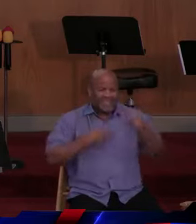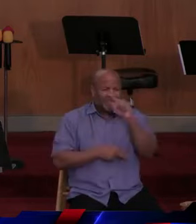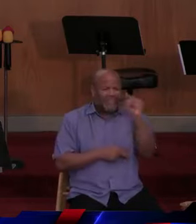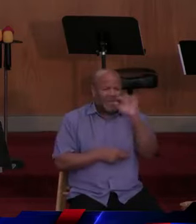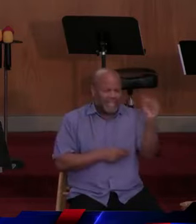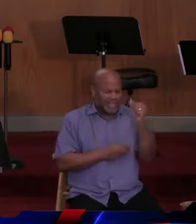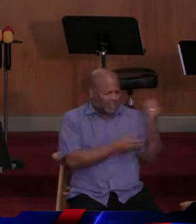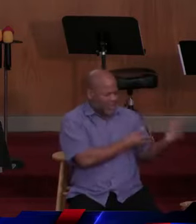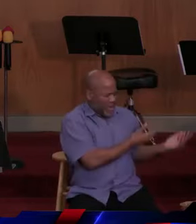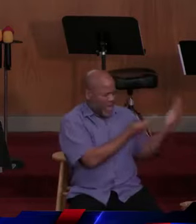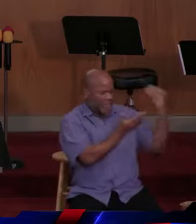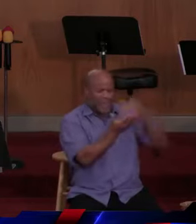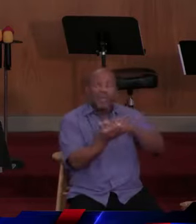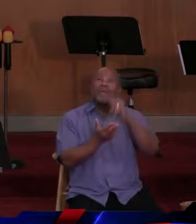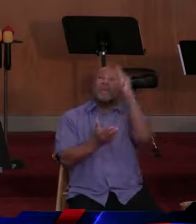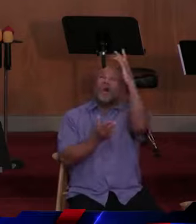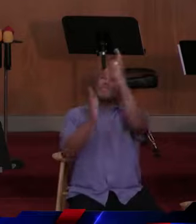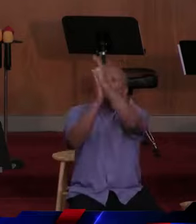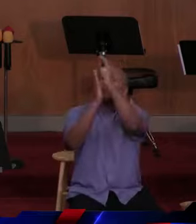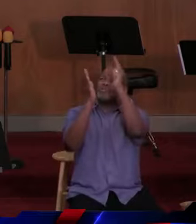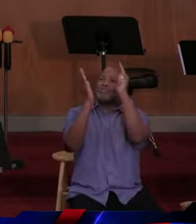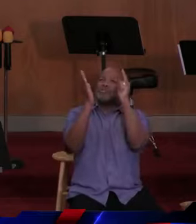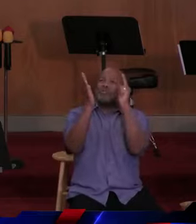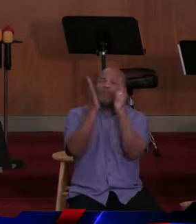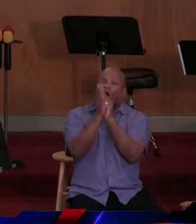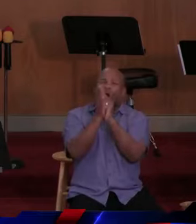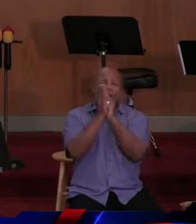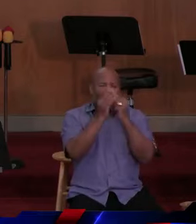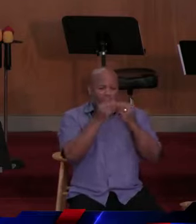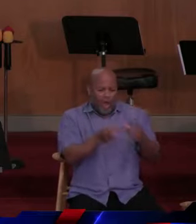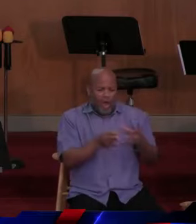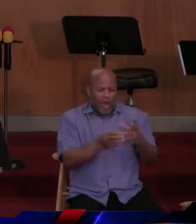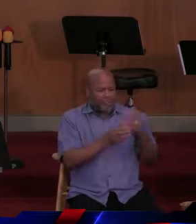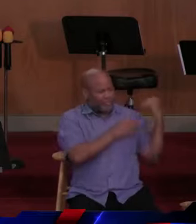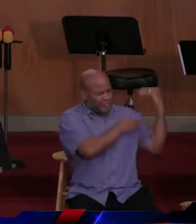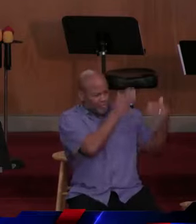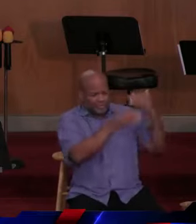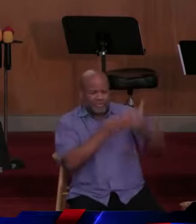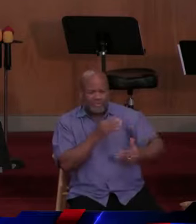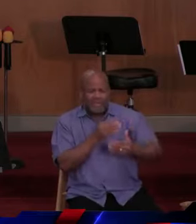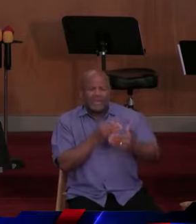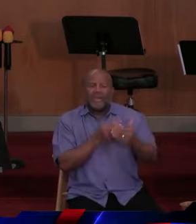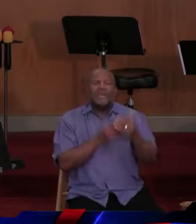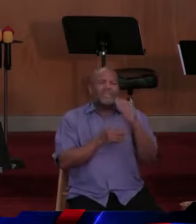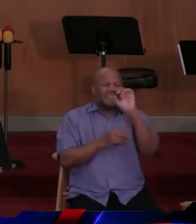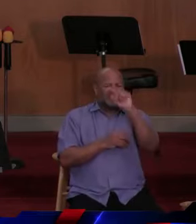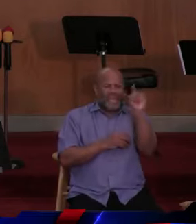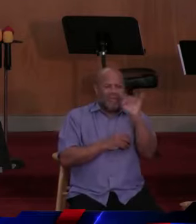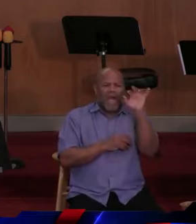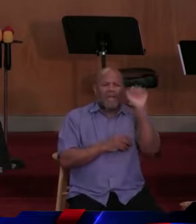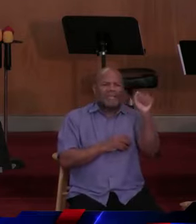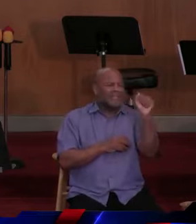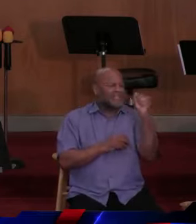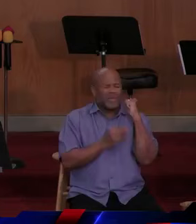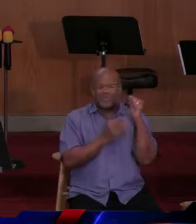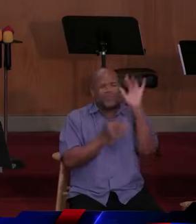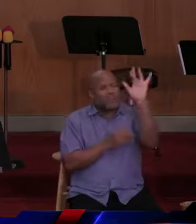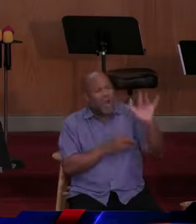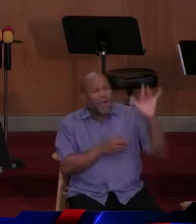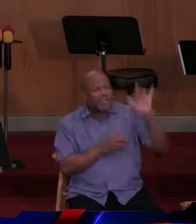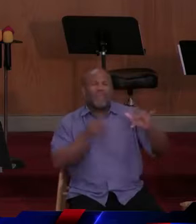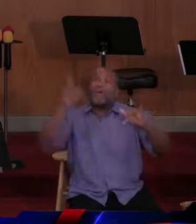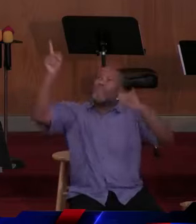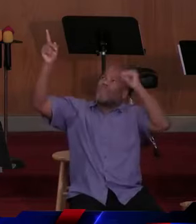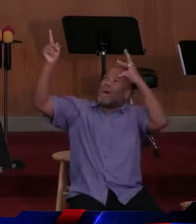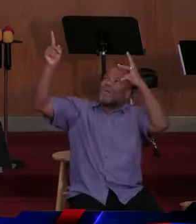he's the restorer of God's lost heritage. In Haggai, he's the cleansing fountain. In Zechariah, he's the merciful